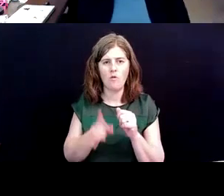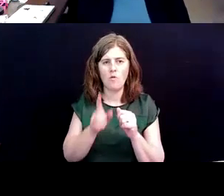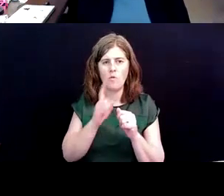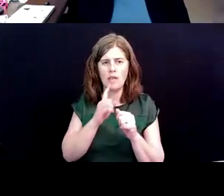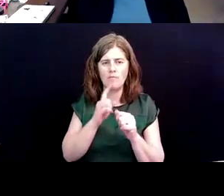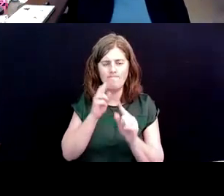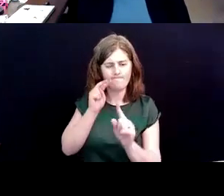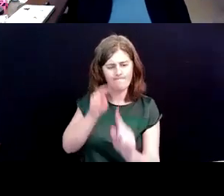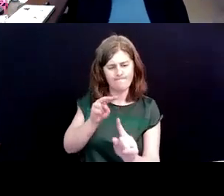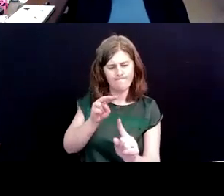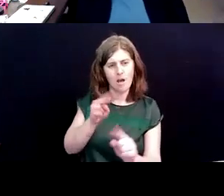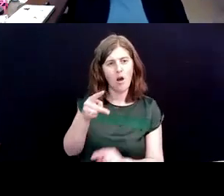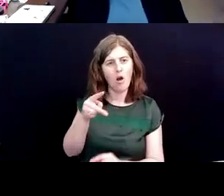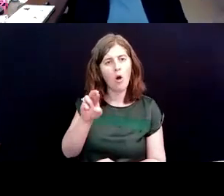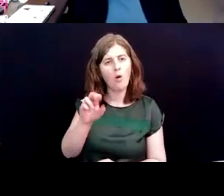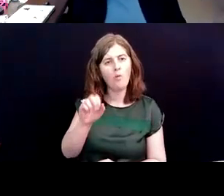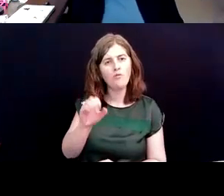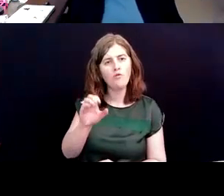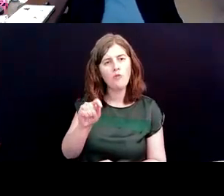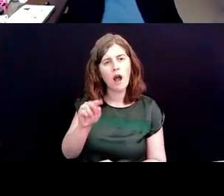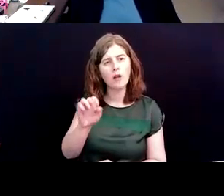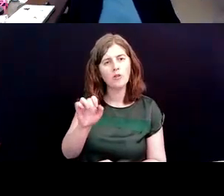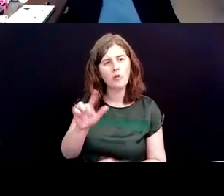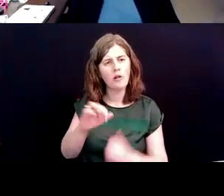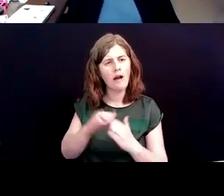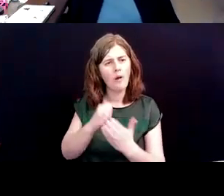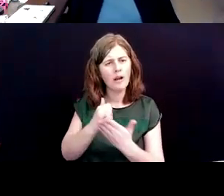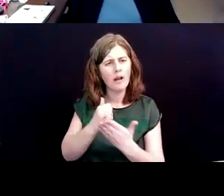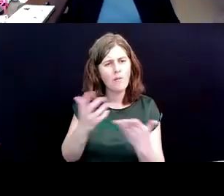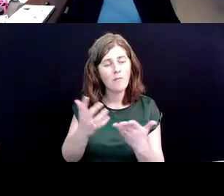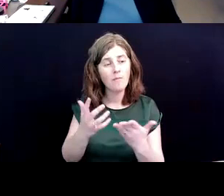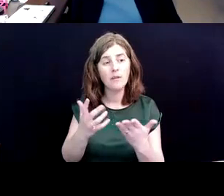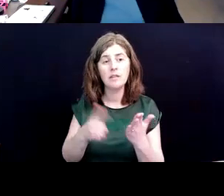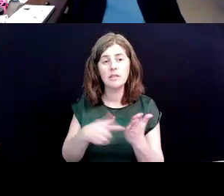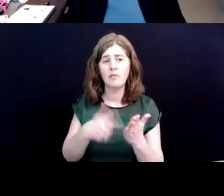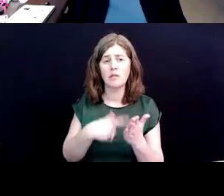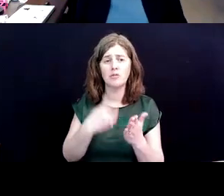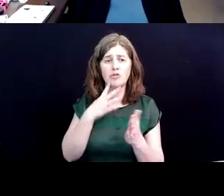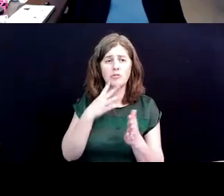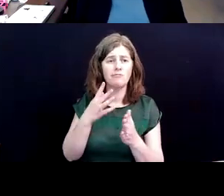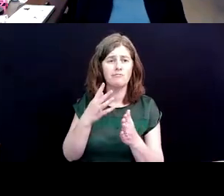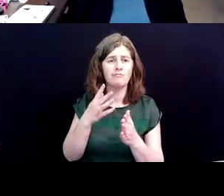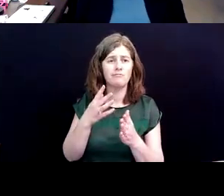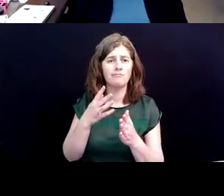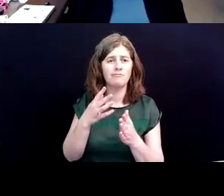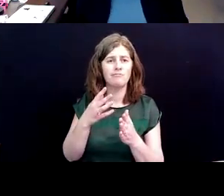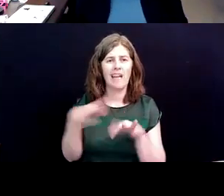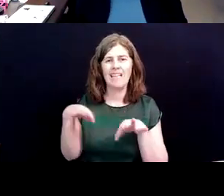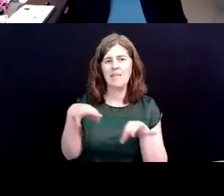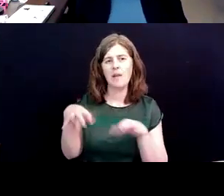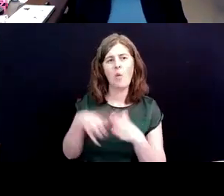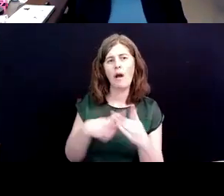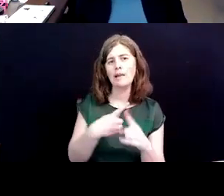about being practical and thinking about how we can help. Sometimes it's also just simply explaining a typical sleep process for